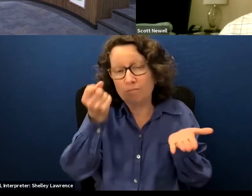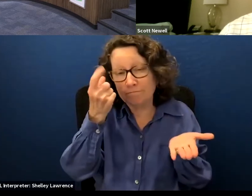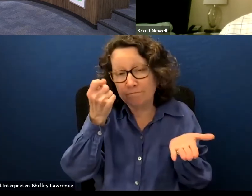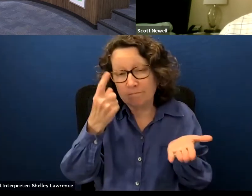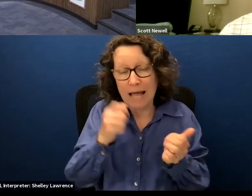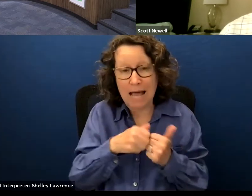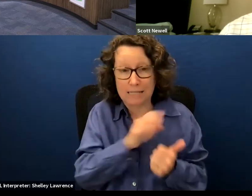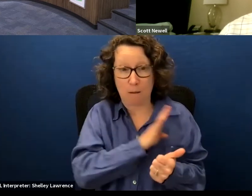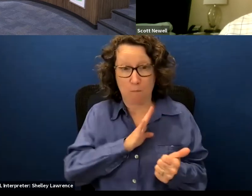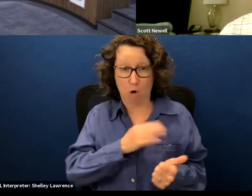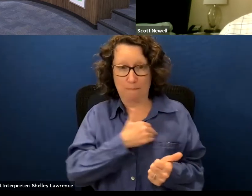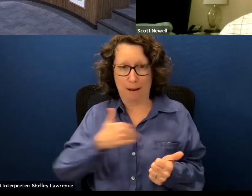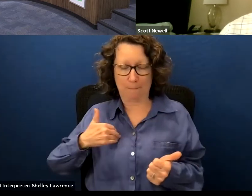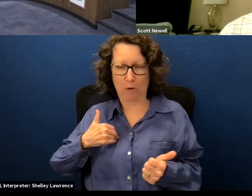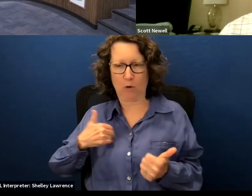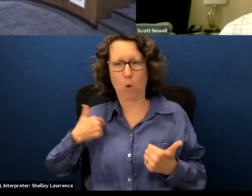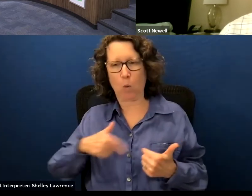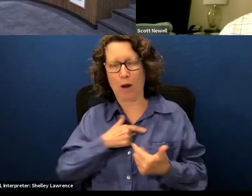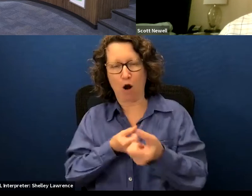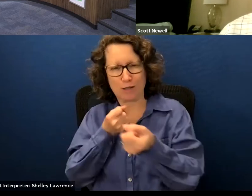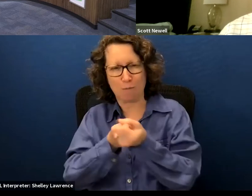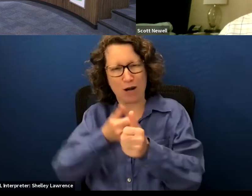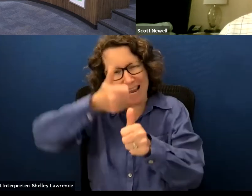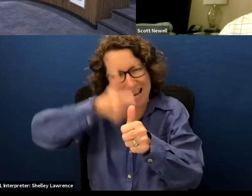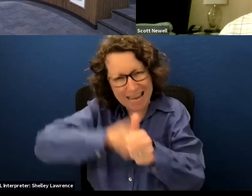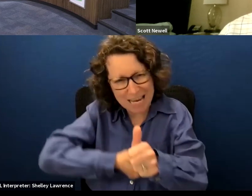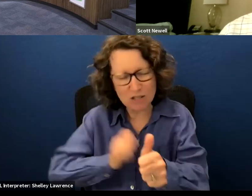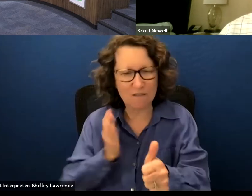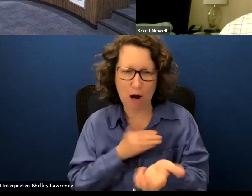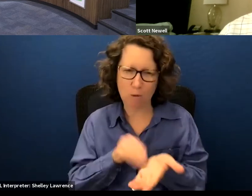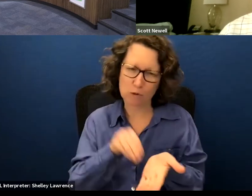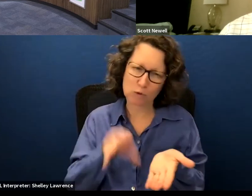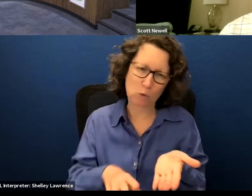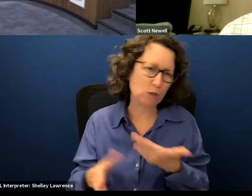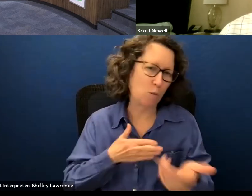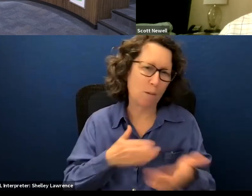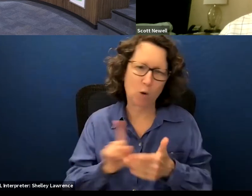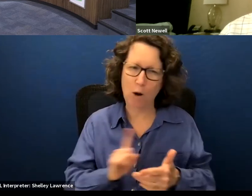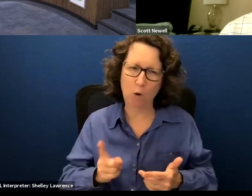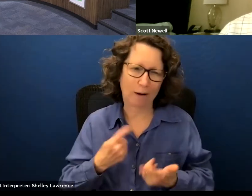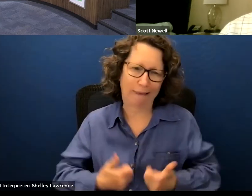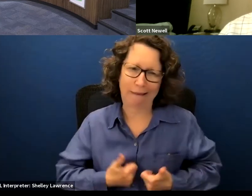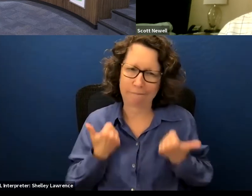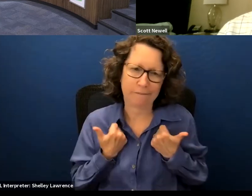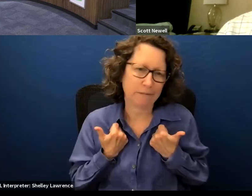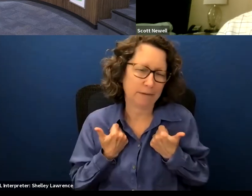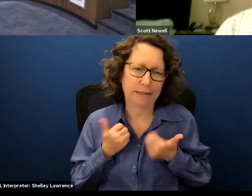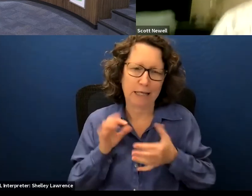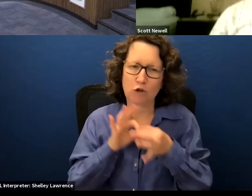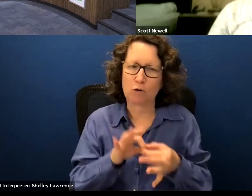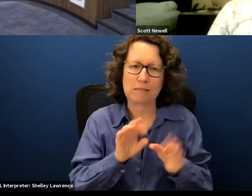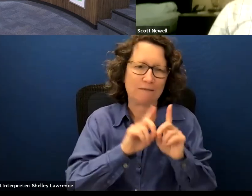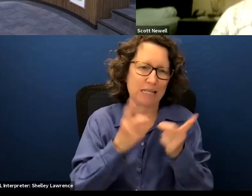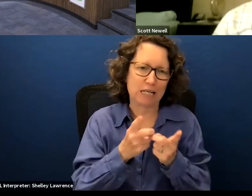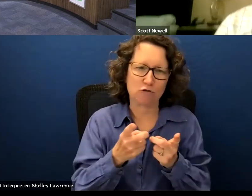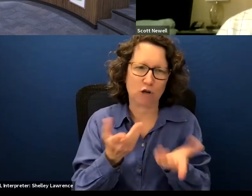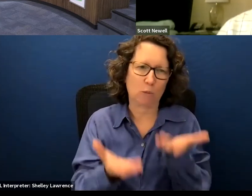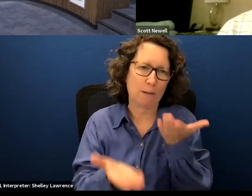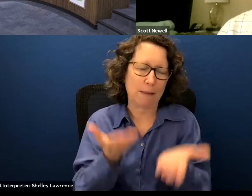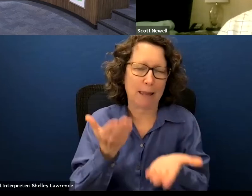understanding as a board member. We are supporting each and every one of our students, no matter where we come from in terms of the districts that we may